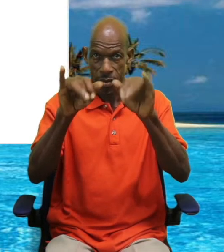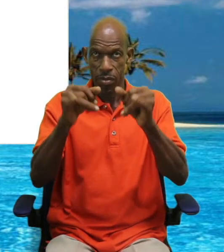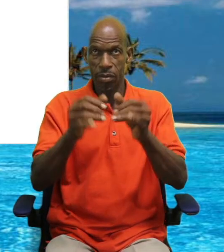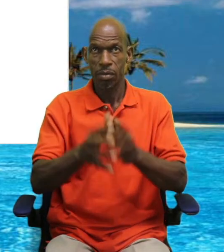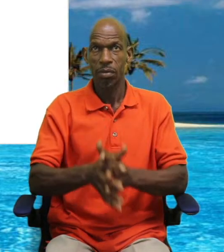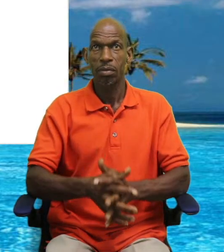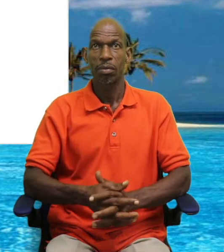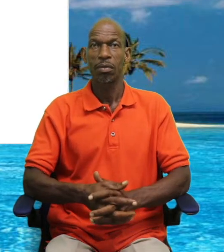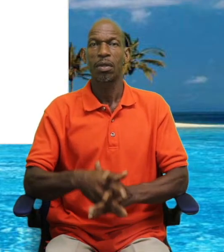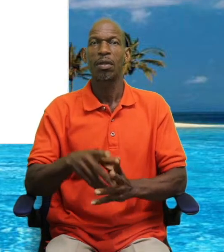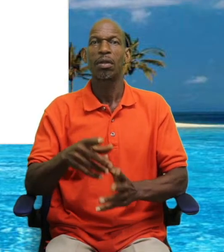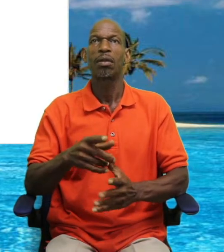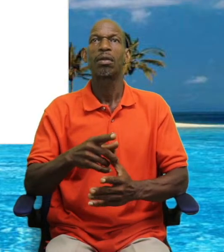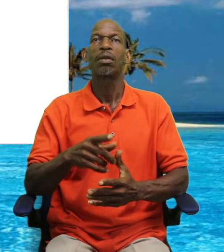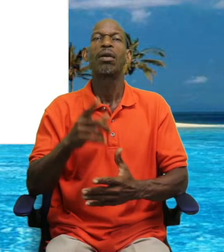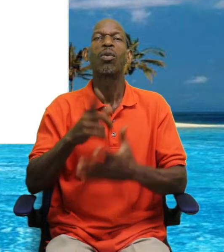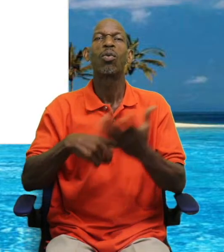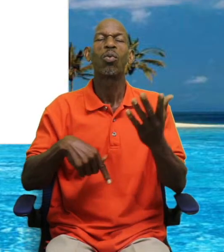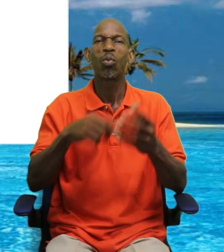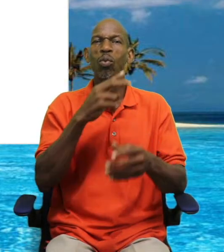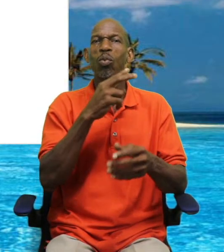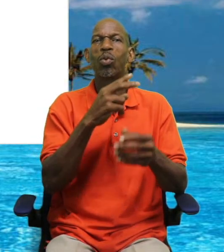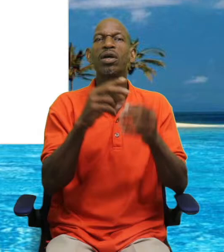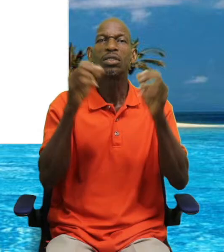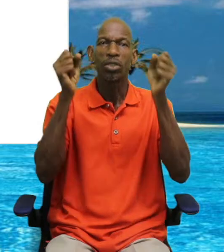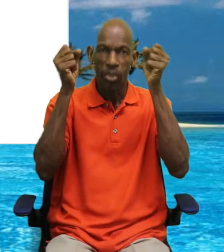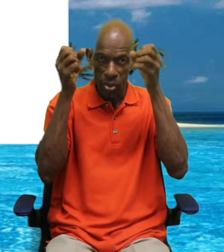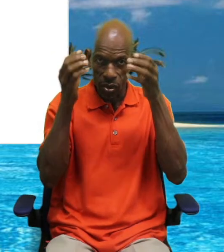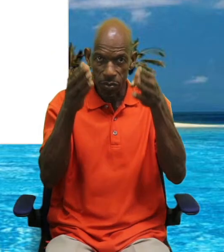Okay, so what is the verb? What is the subject?